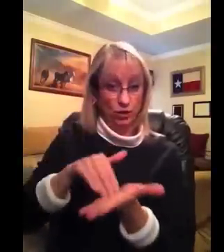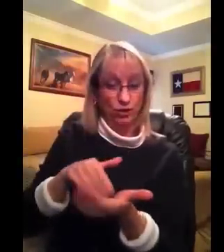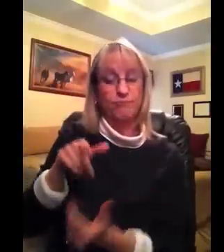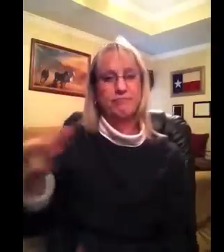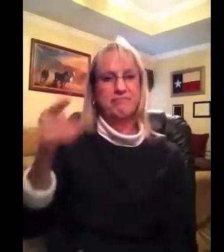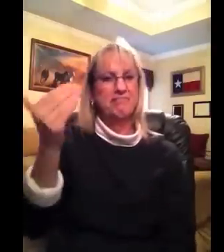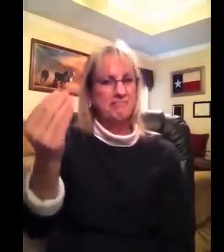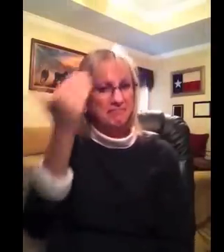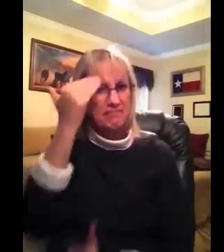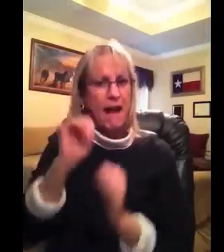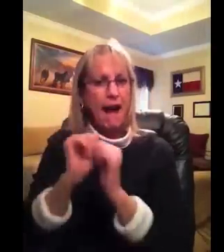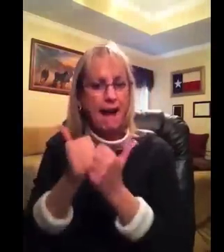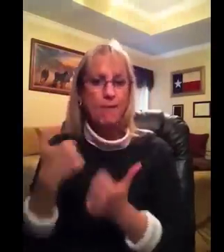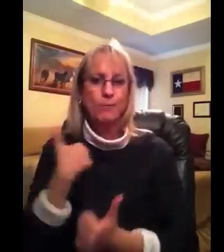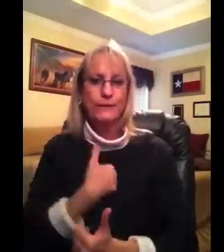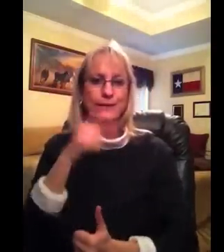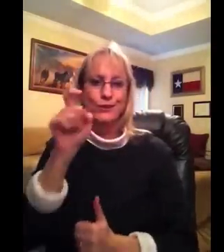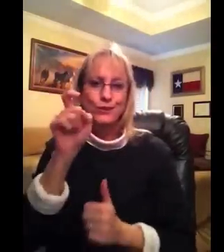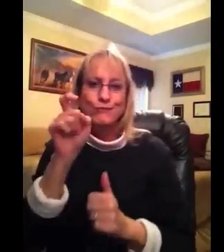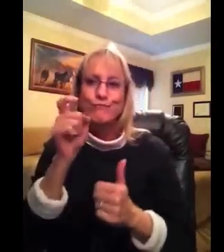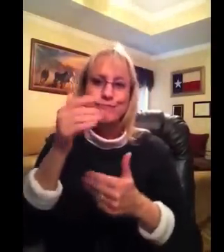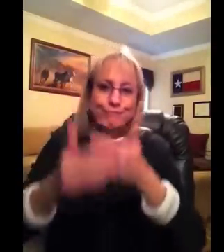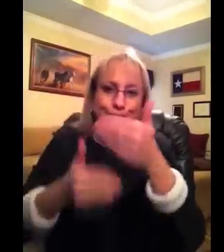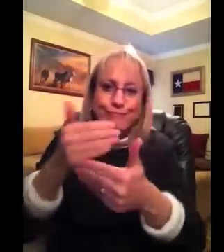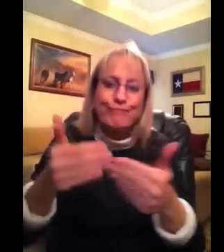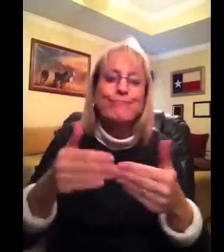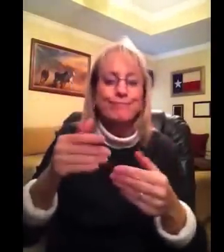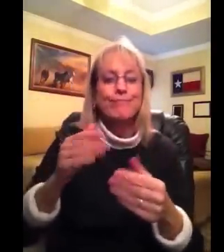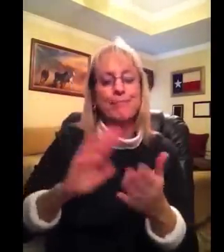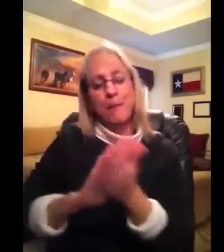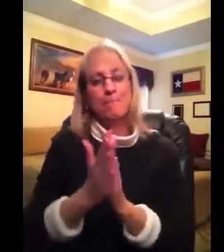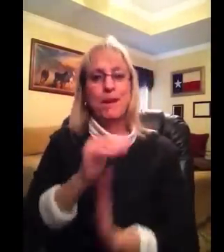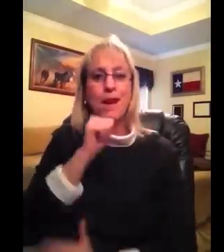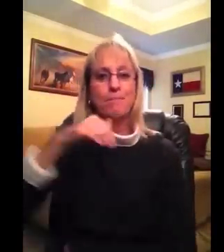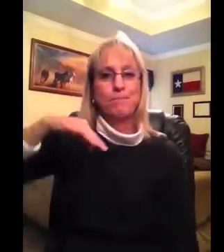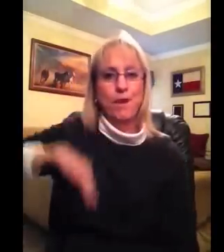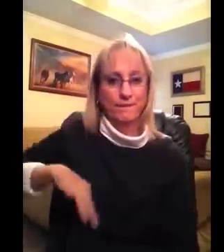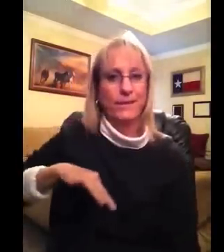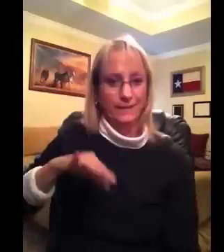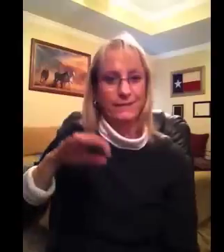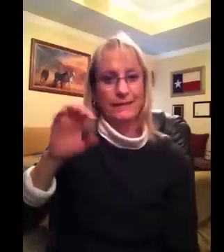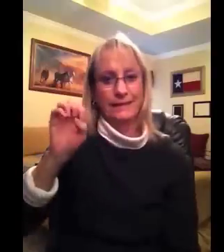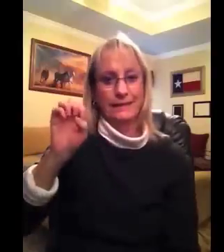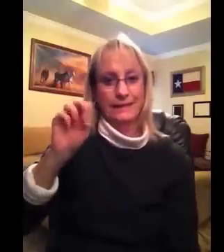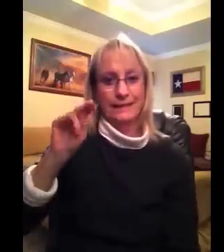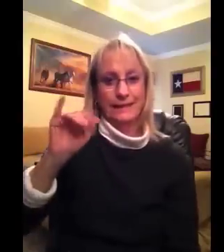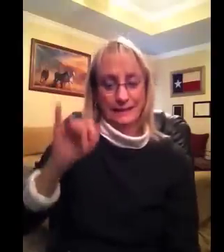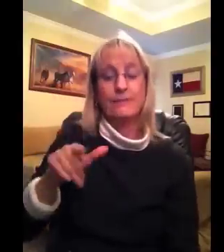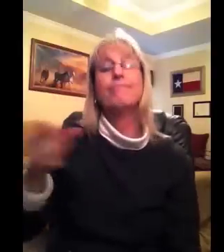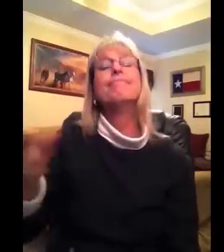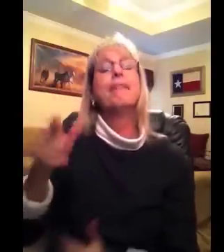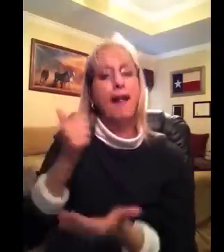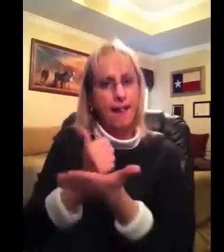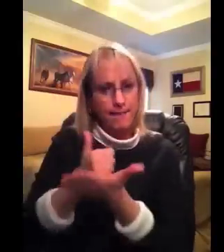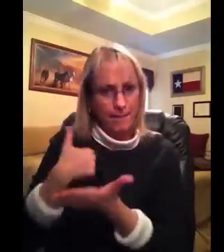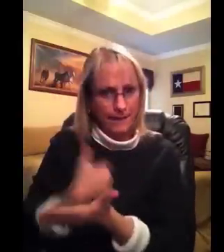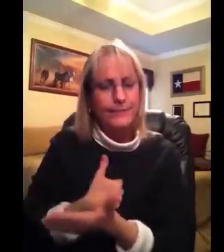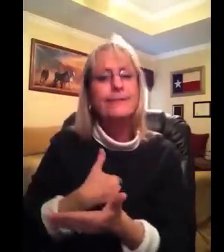She is knowledgeable about how to proceed with becoming a nonprofit